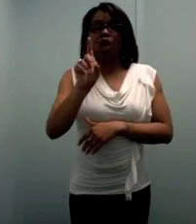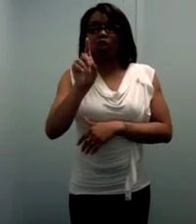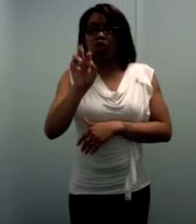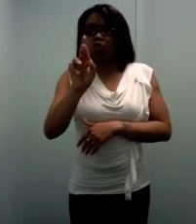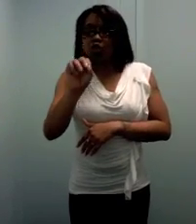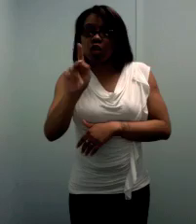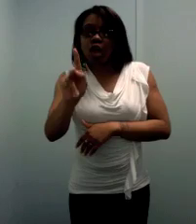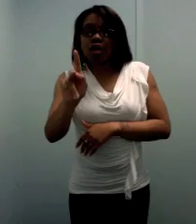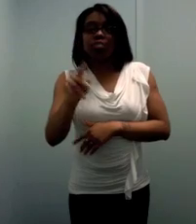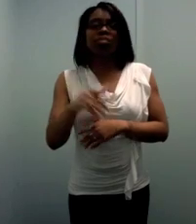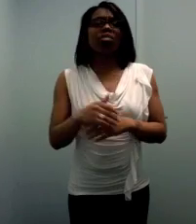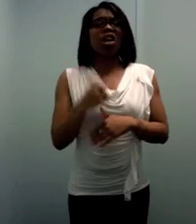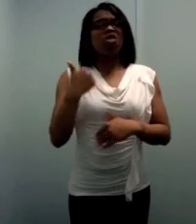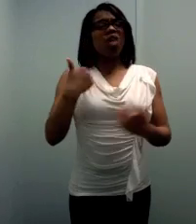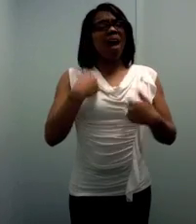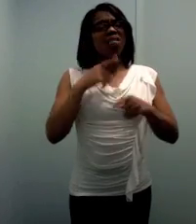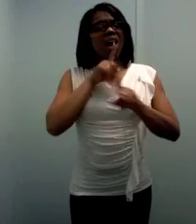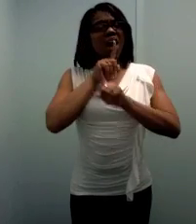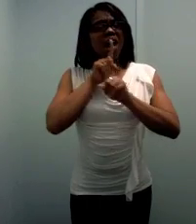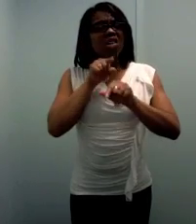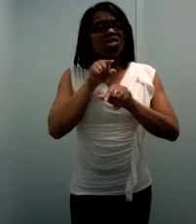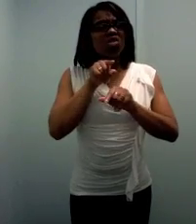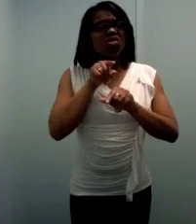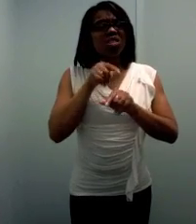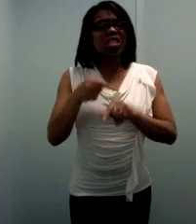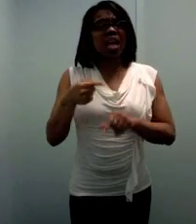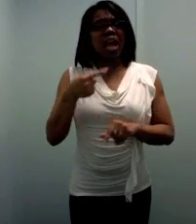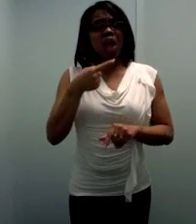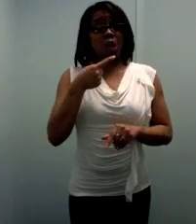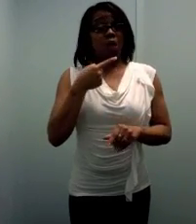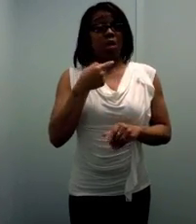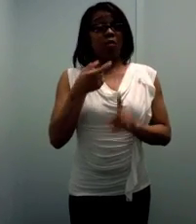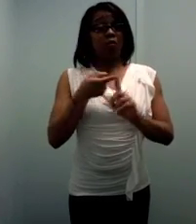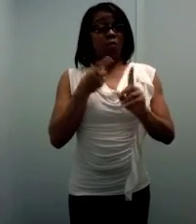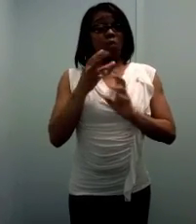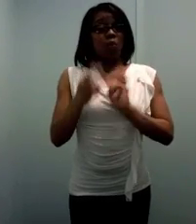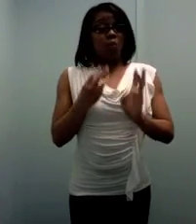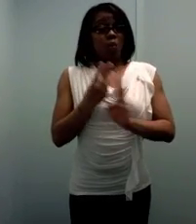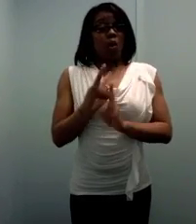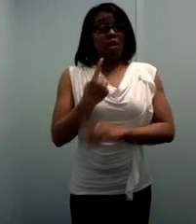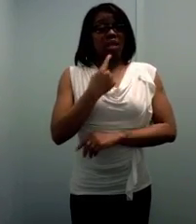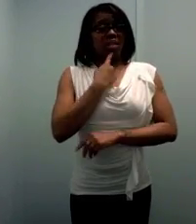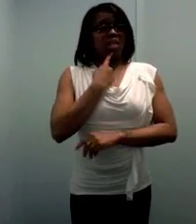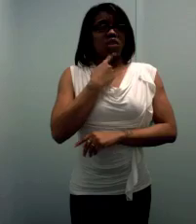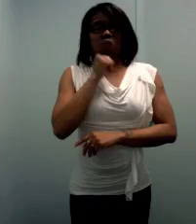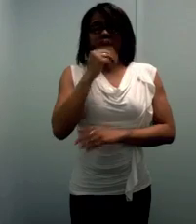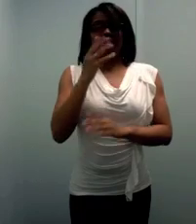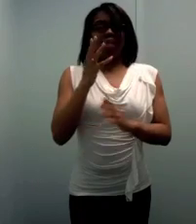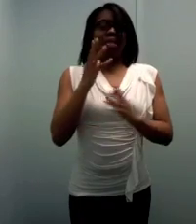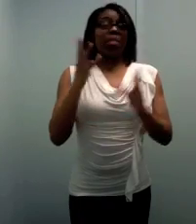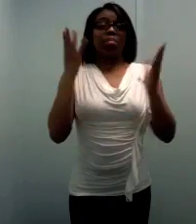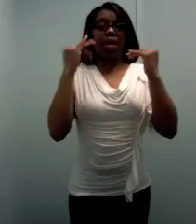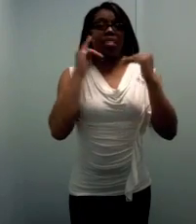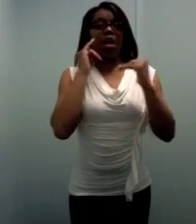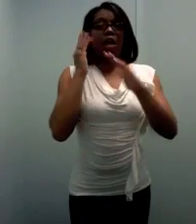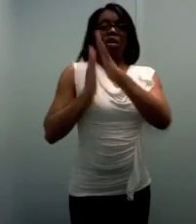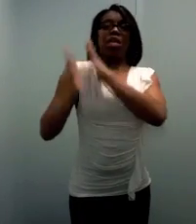And then you get an answer that's quantitative in the modern world. You wouldn't have expected that a few years back. But now you can find out all